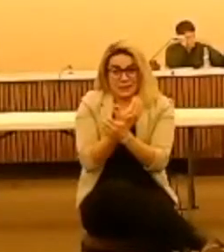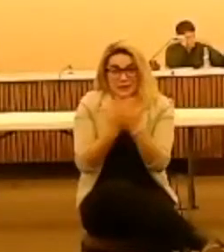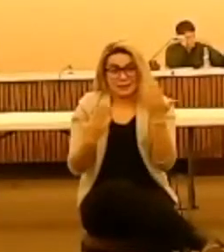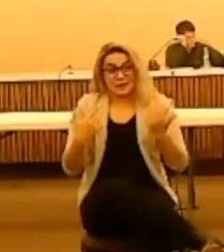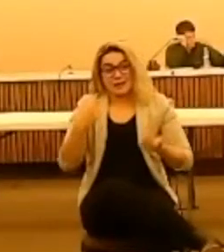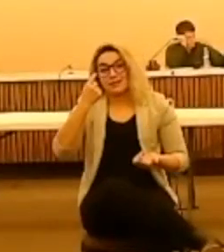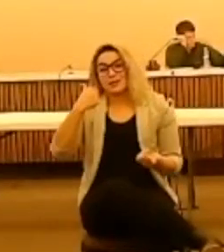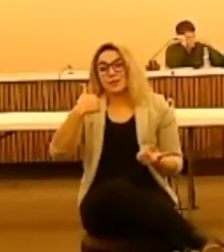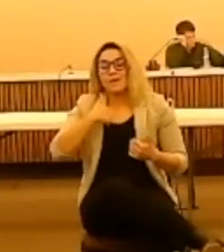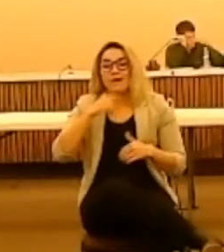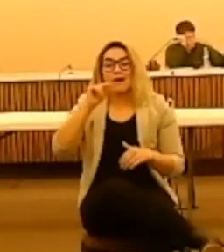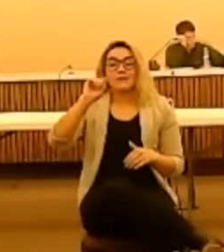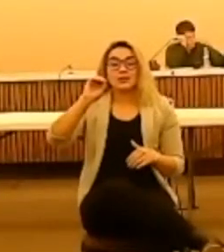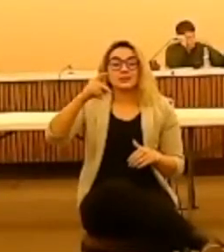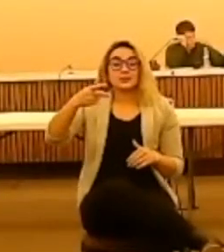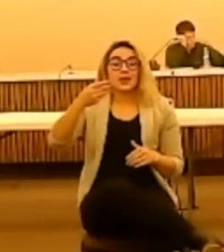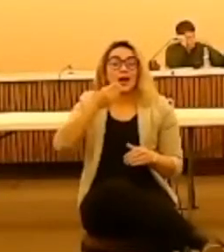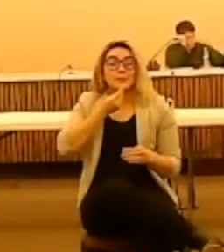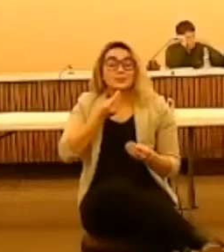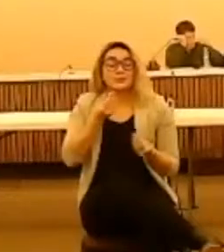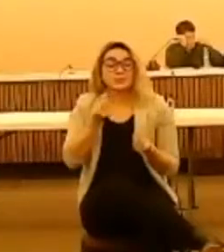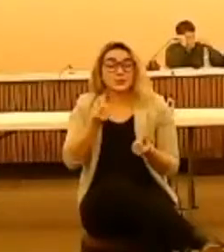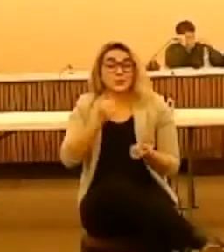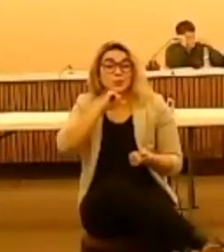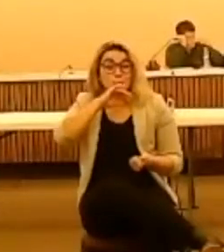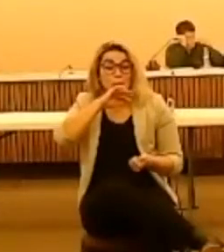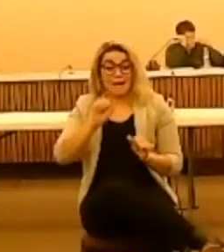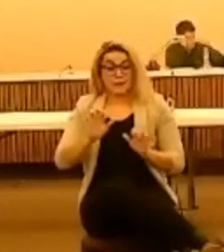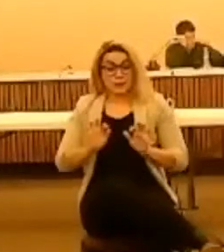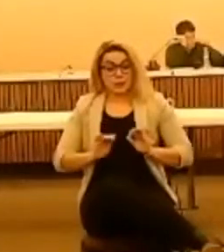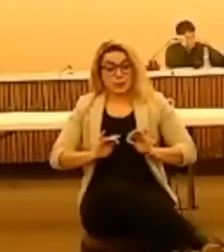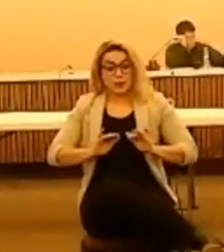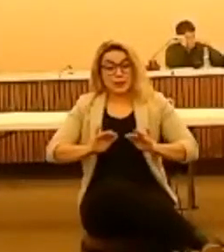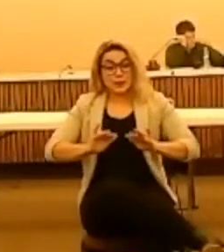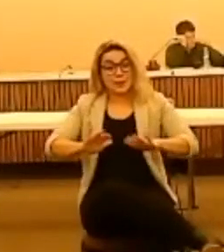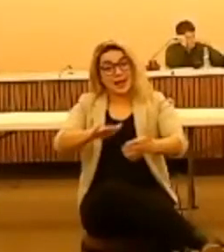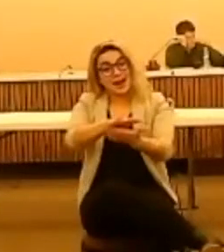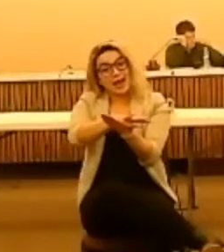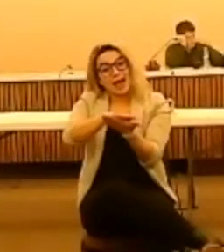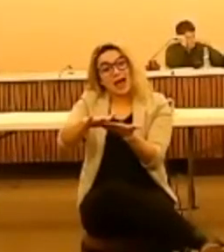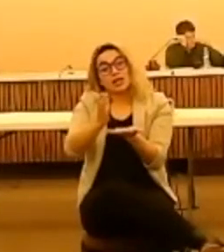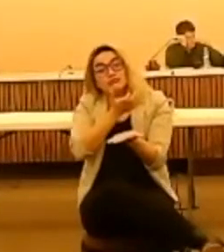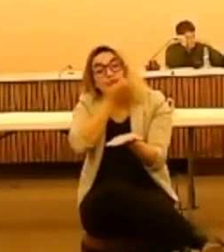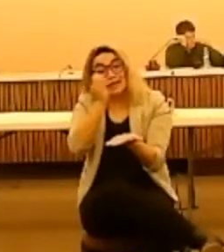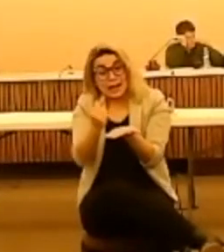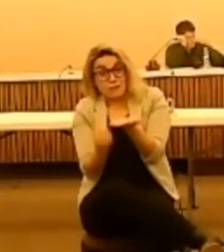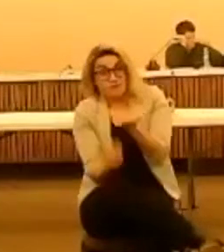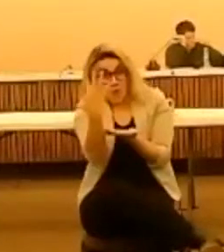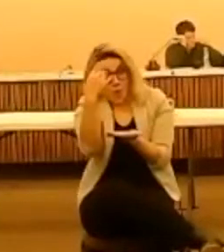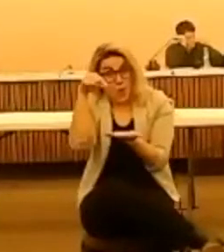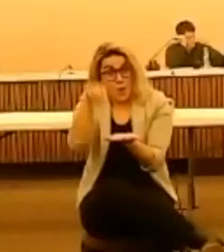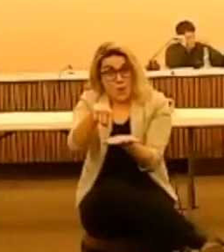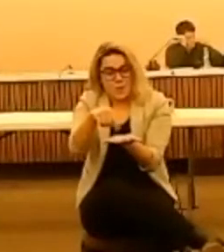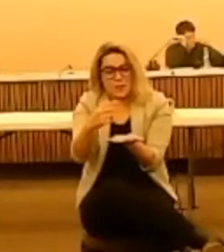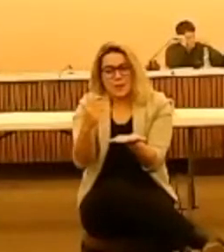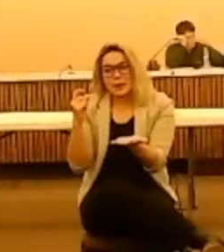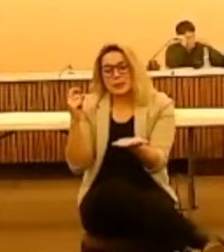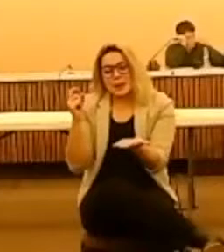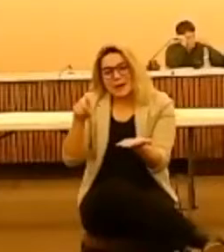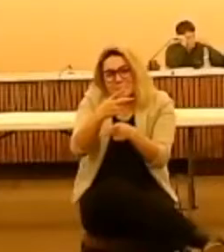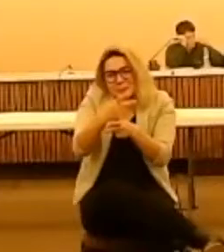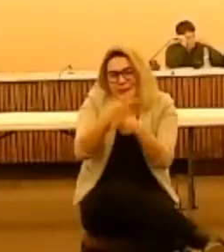for. So, you know, it's not difficult for us to add additional berms where they are, you know, beneficial for residents and